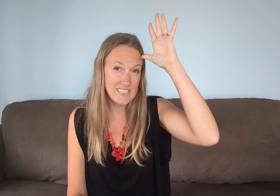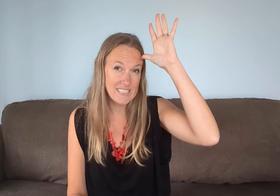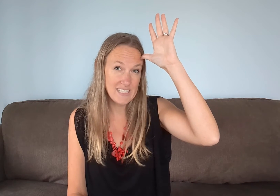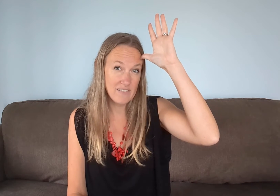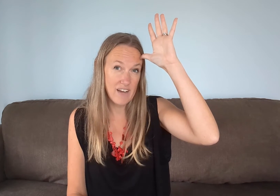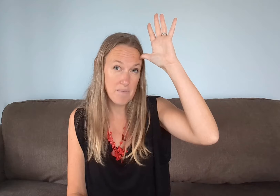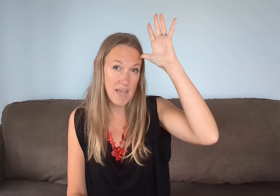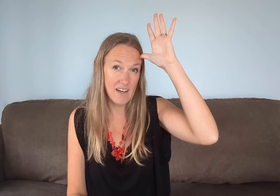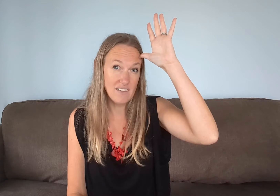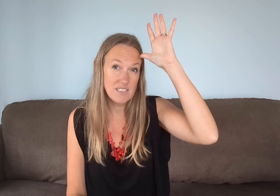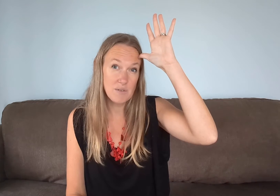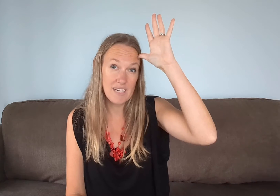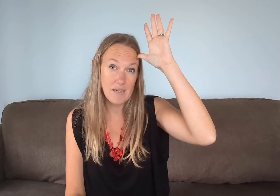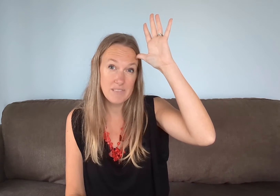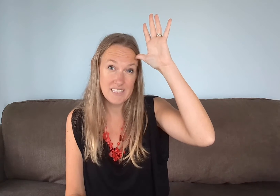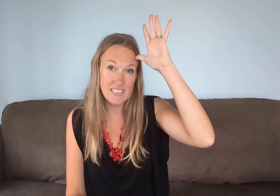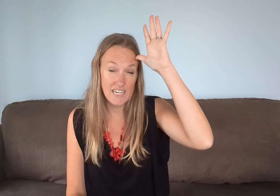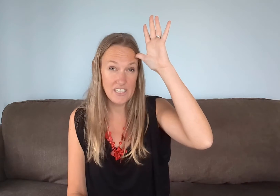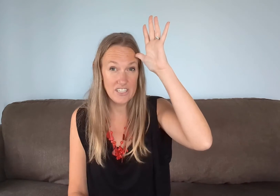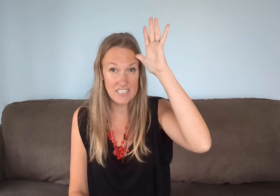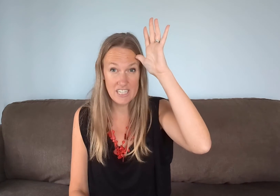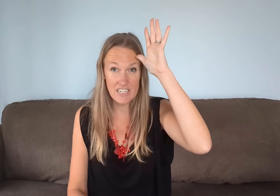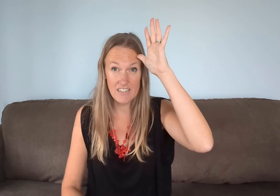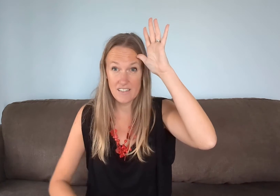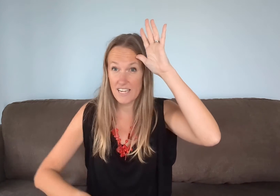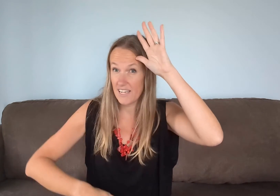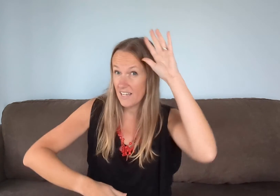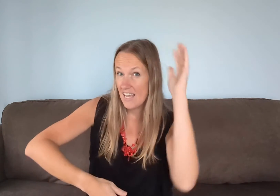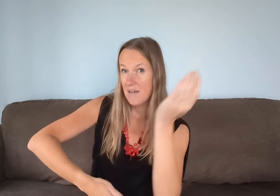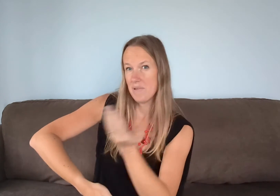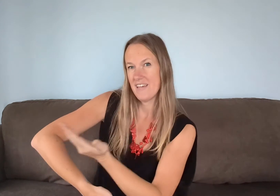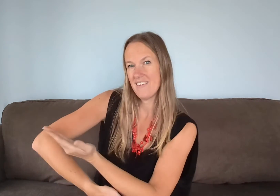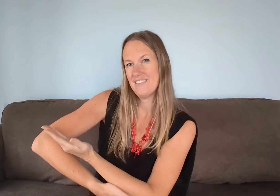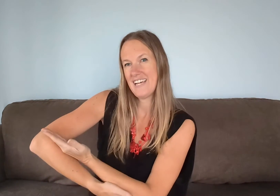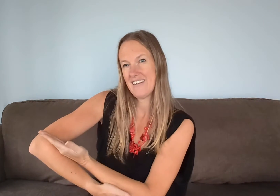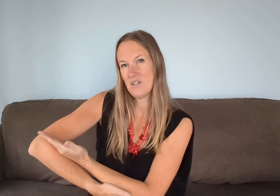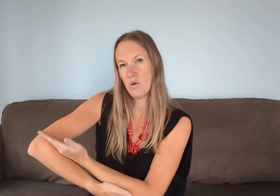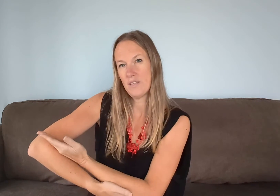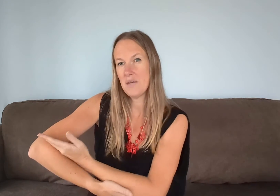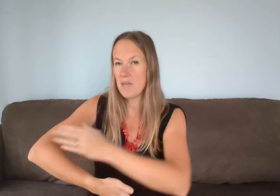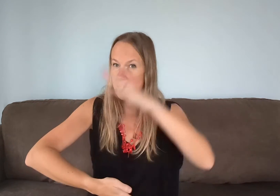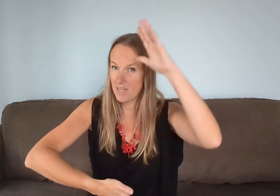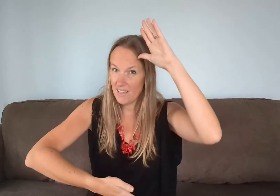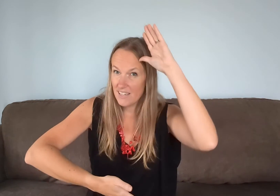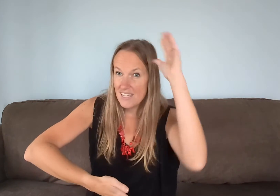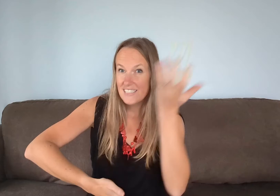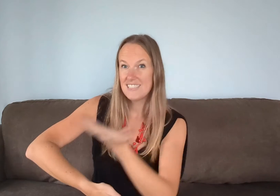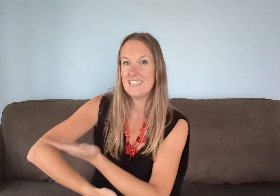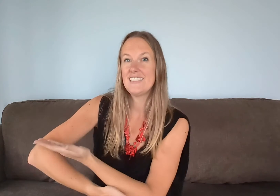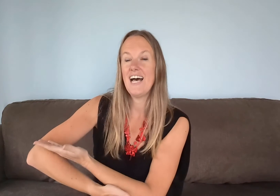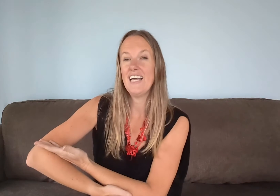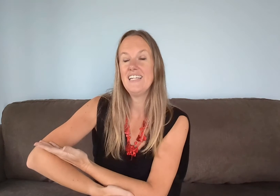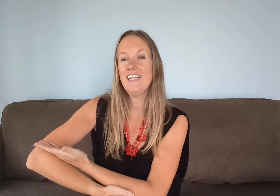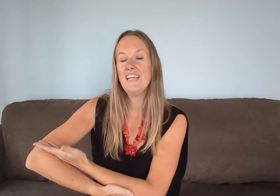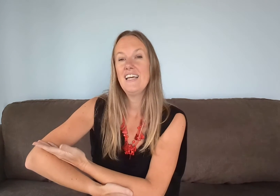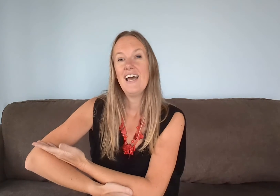to signify male. So when it comes to Son, you're going to start here again, but then go down to holding a baby. Son. And